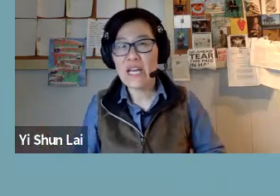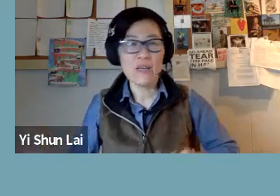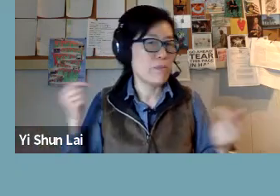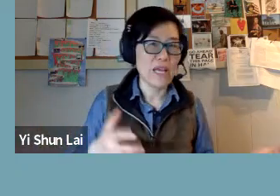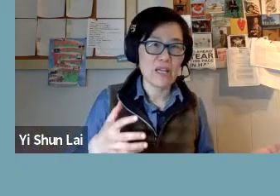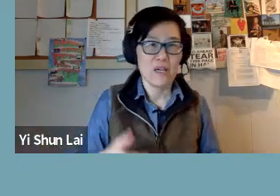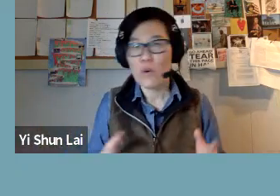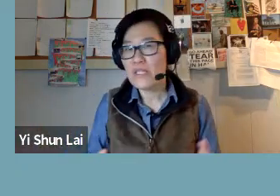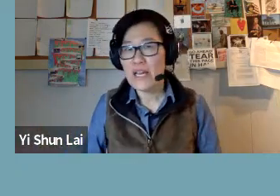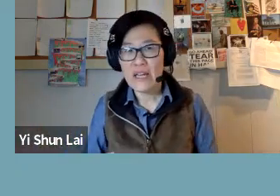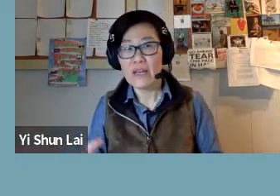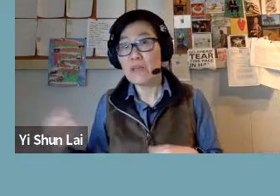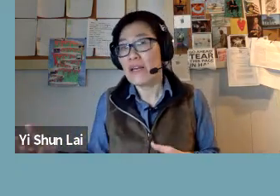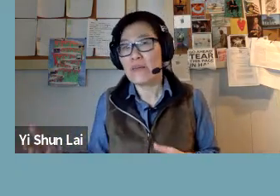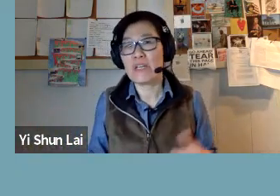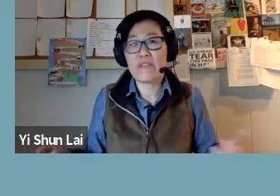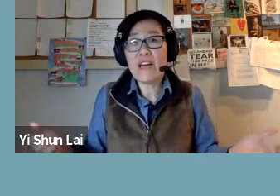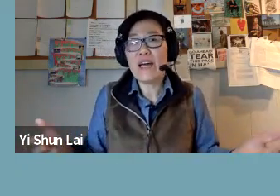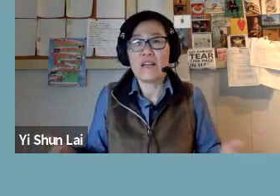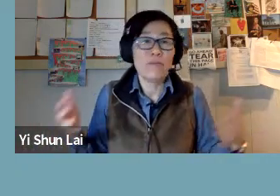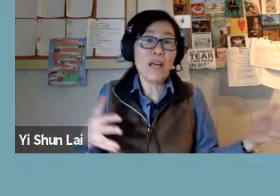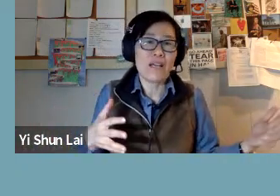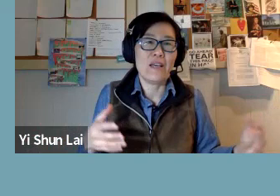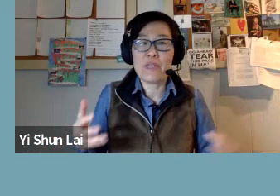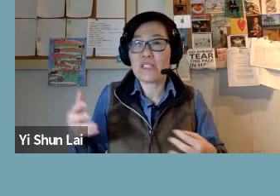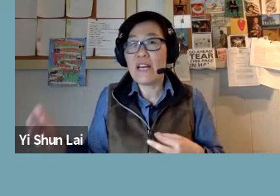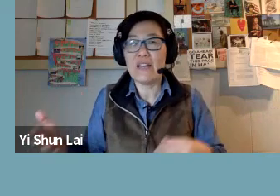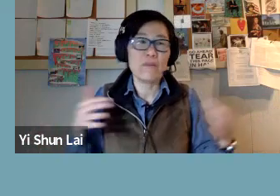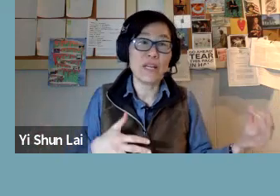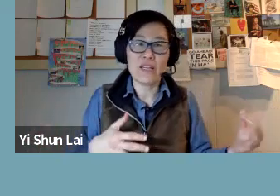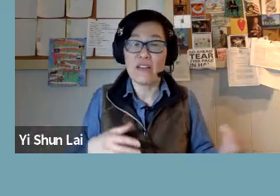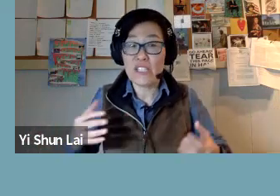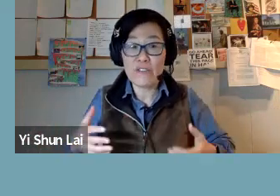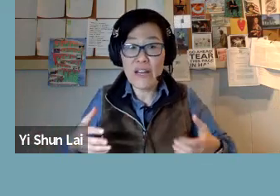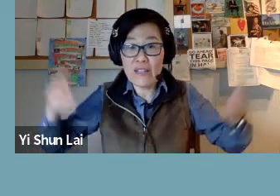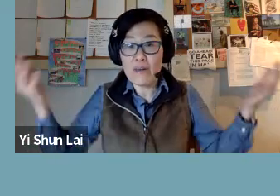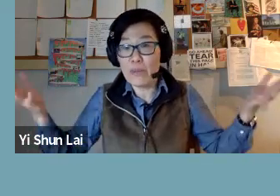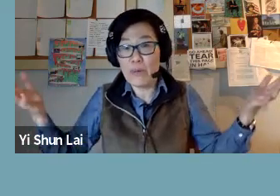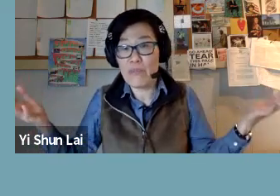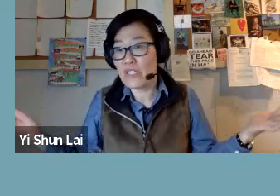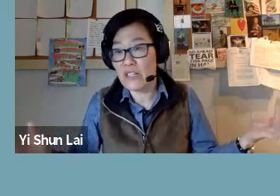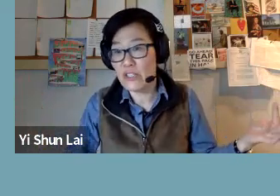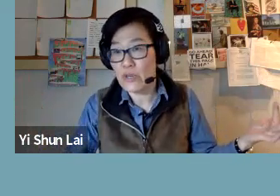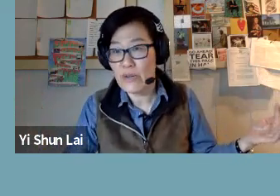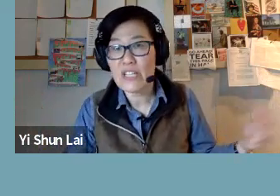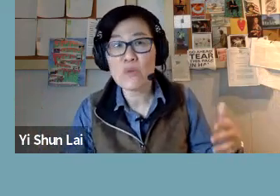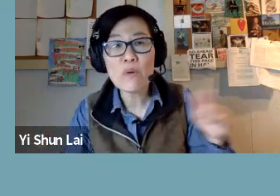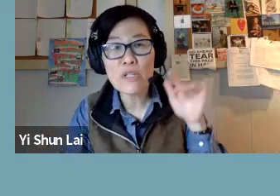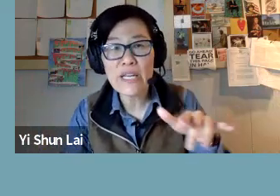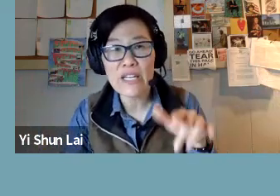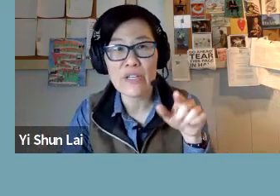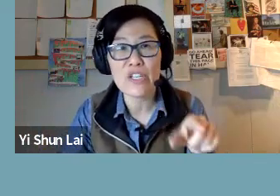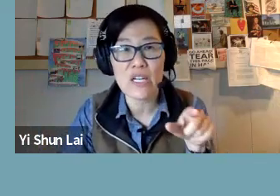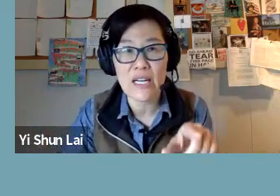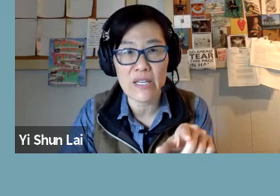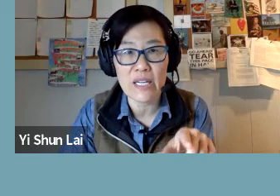Every day, blank. One day, blank. Because of that, blank. And because of that, blank. Until finally, boom, there's the end of the story. Okay, so what we're